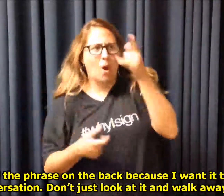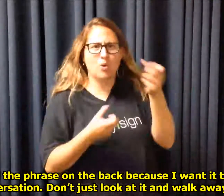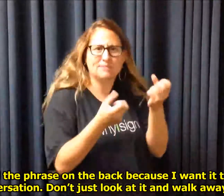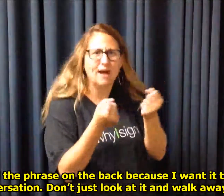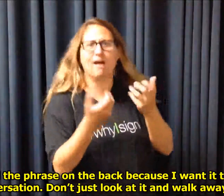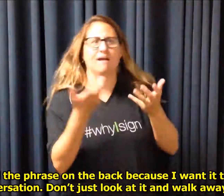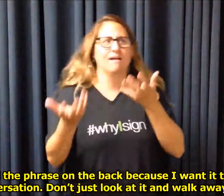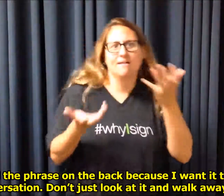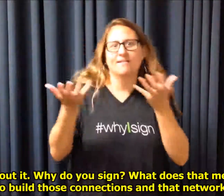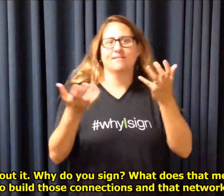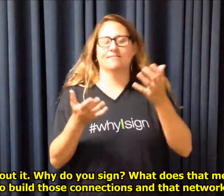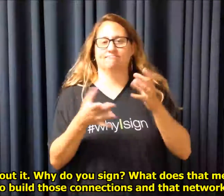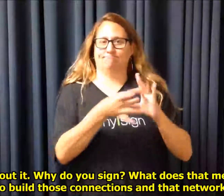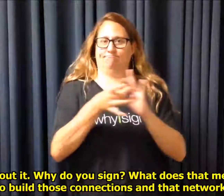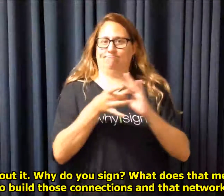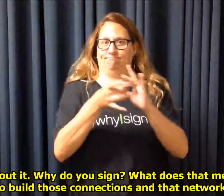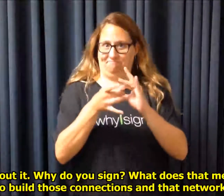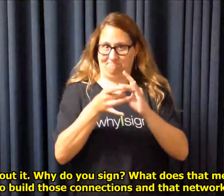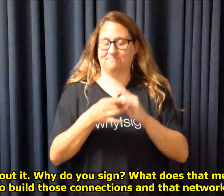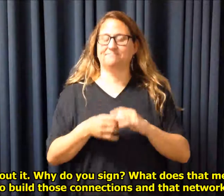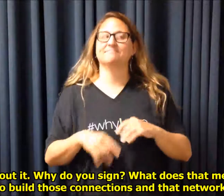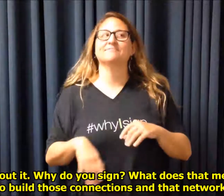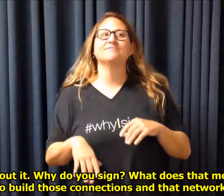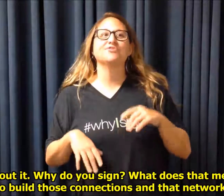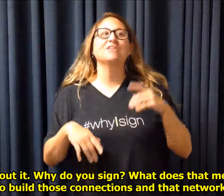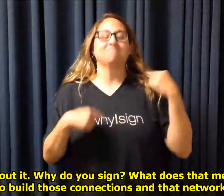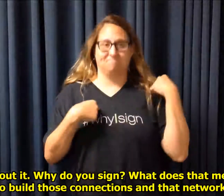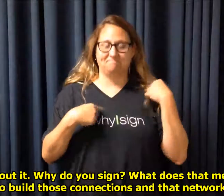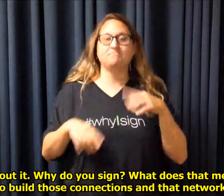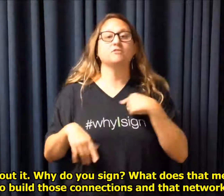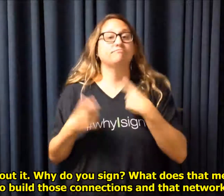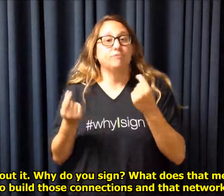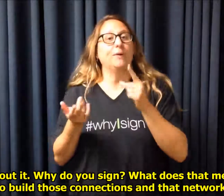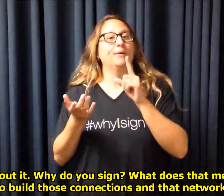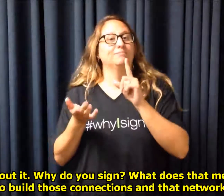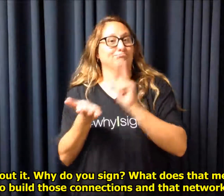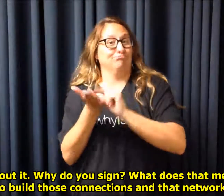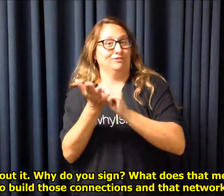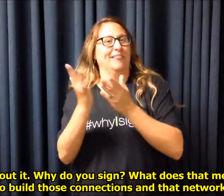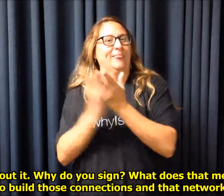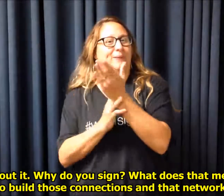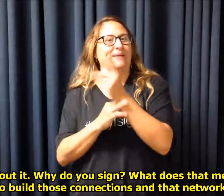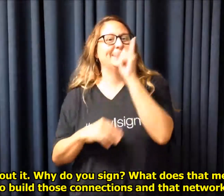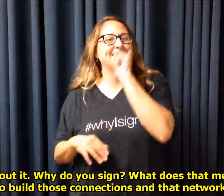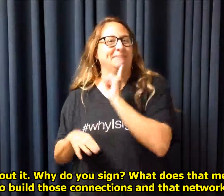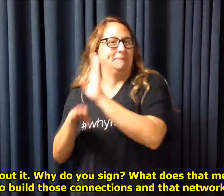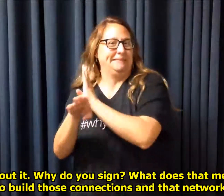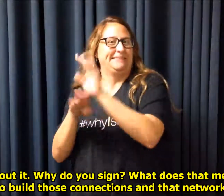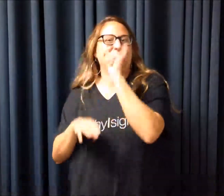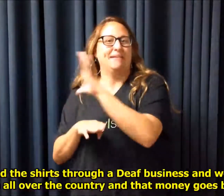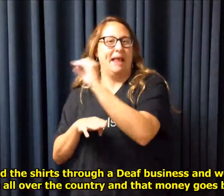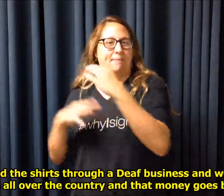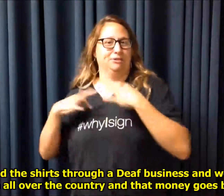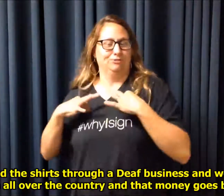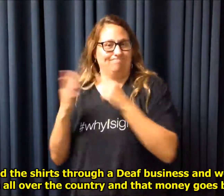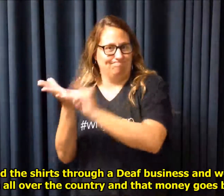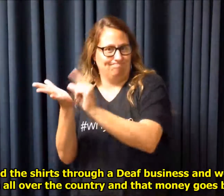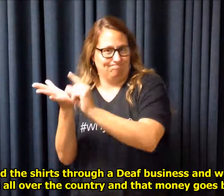and walk away. Let's talk about it. Why do you sign? What does that mean for you? So build those connections in that network. We printed the shirts through a